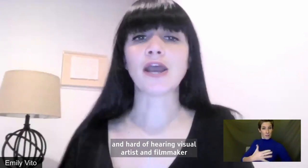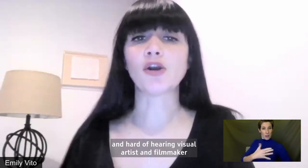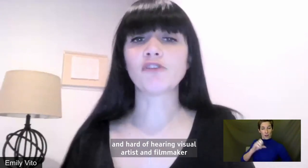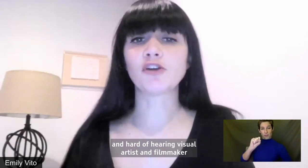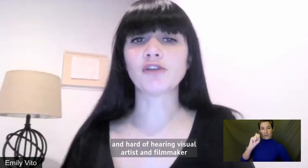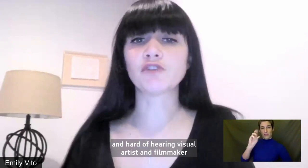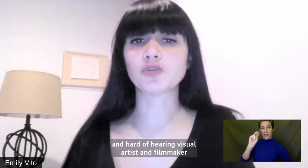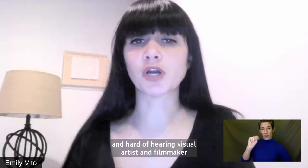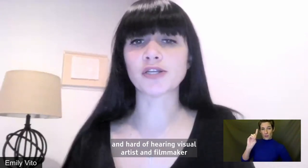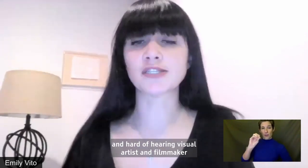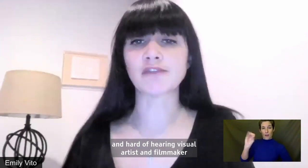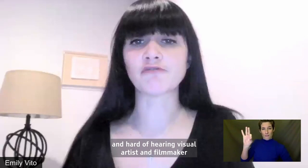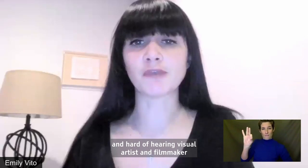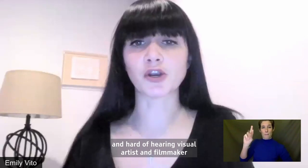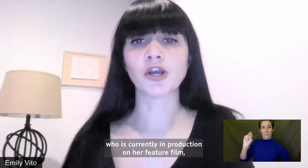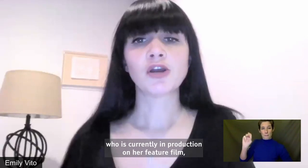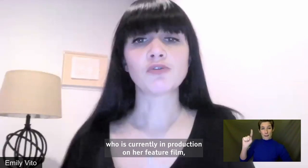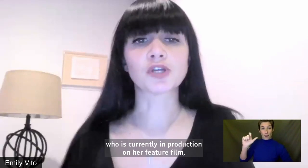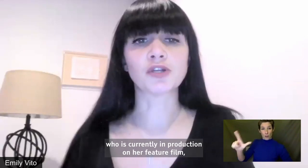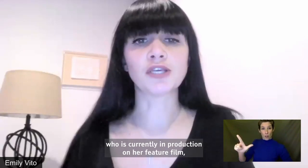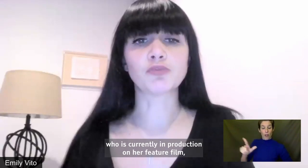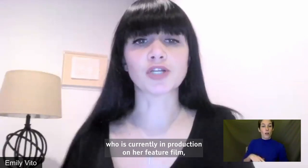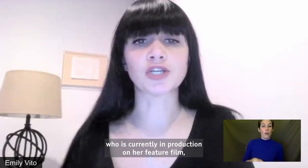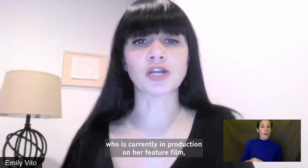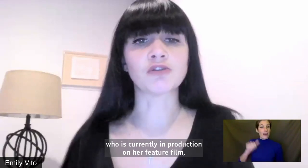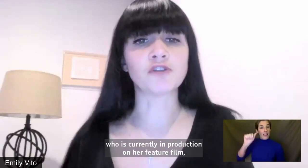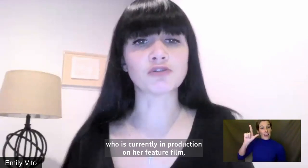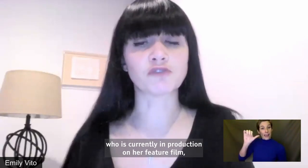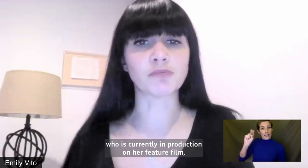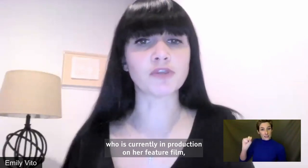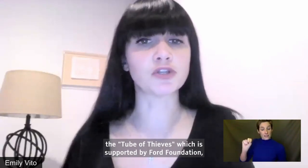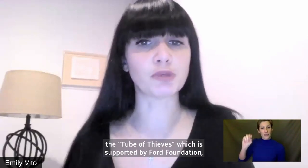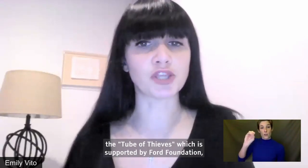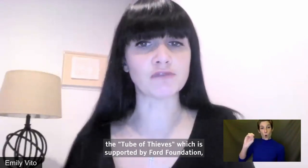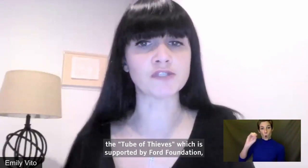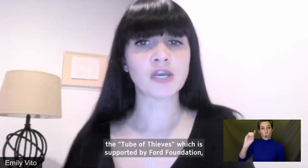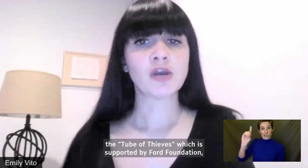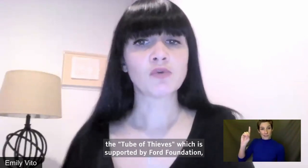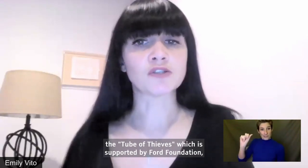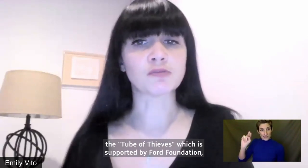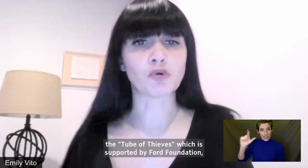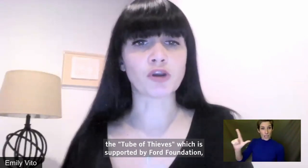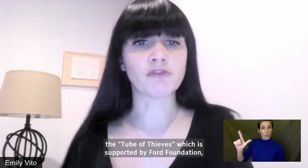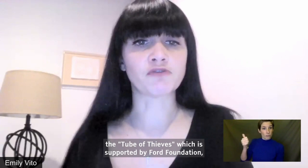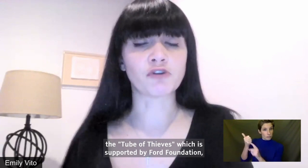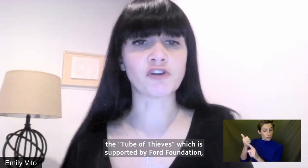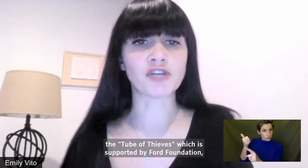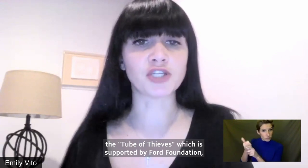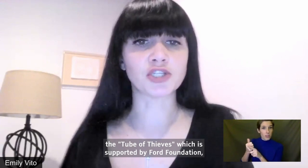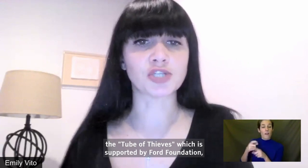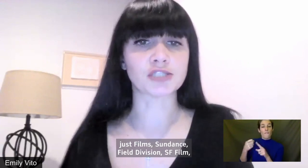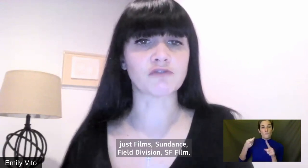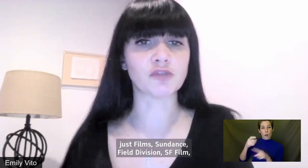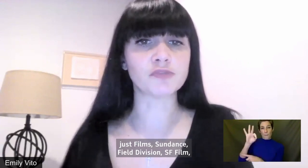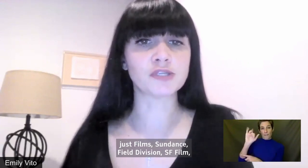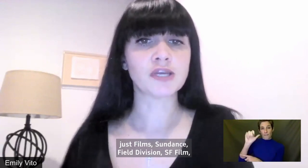a hard of hearing visual artist and filmmaker who is currently in production on her feature film, The Tuba Thieves, which is supported by Ford